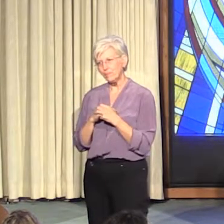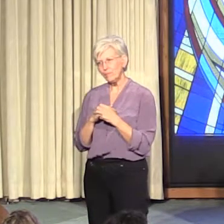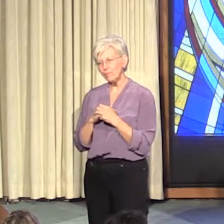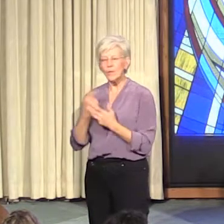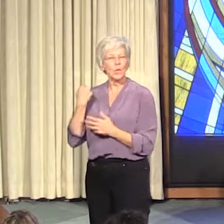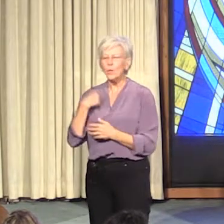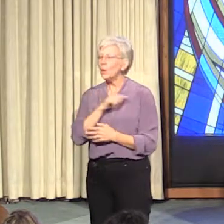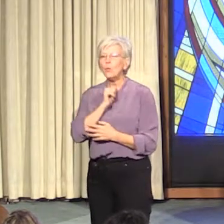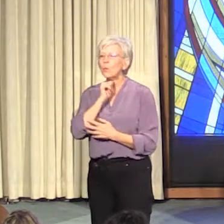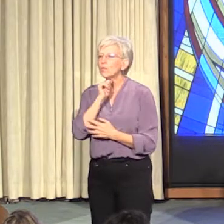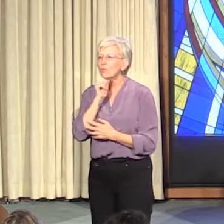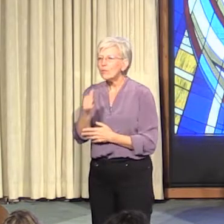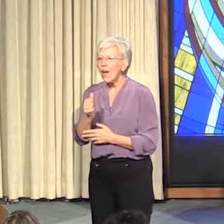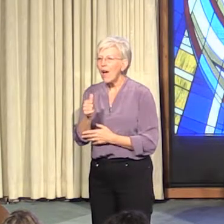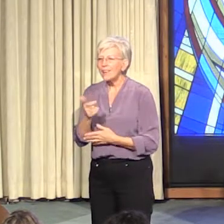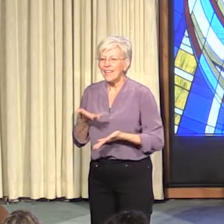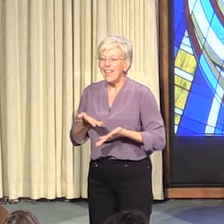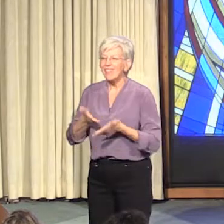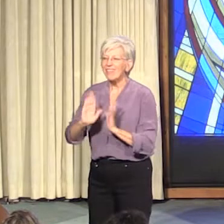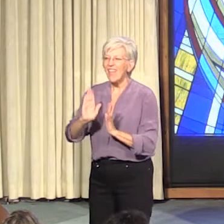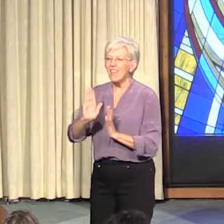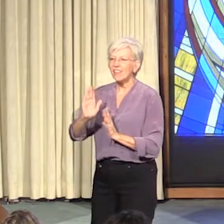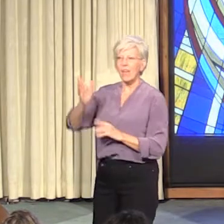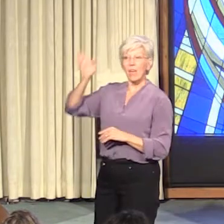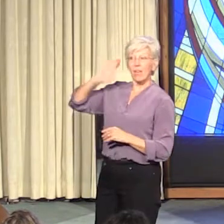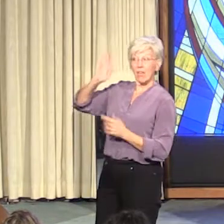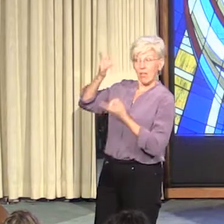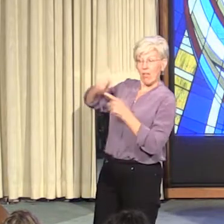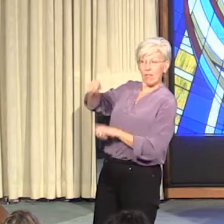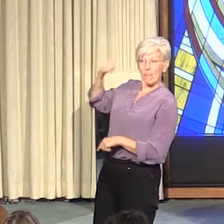We do not let the past hold us hostage.